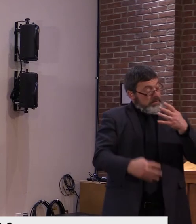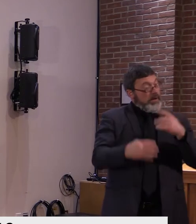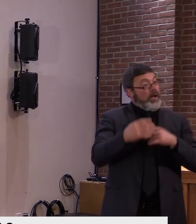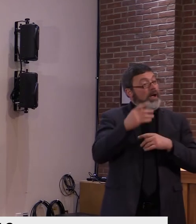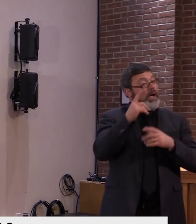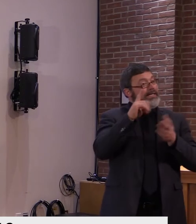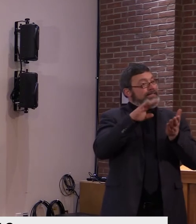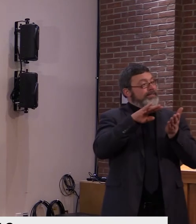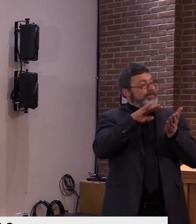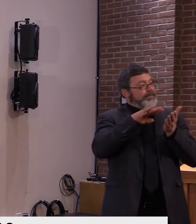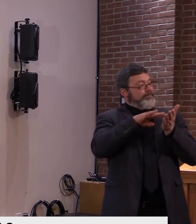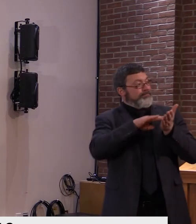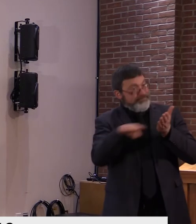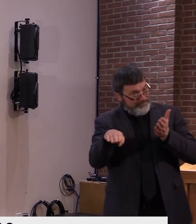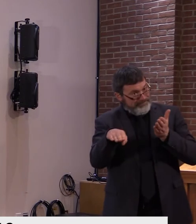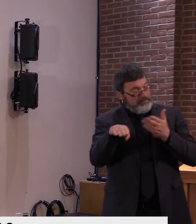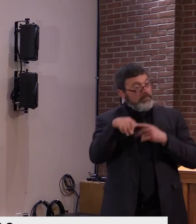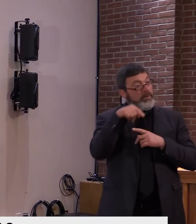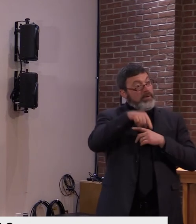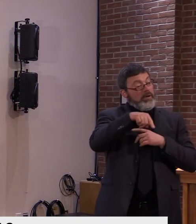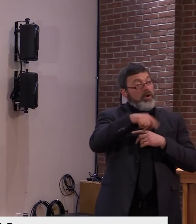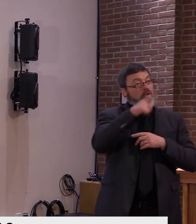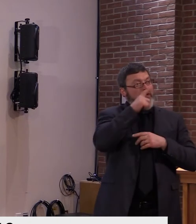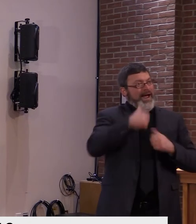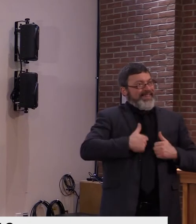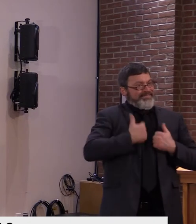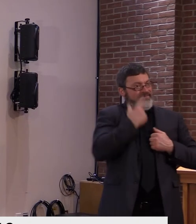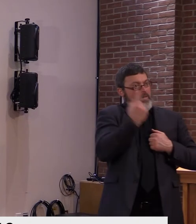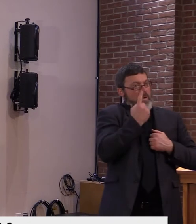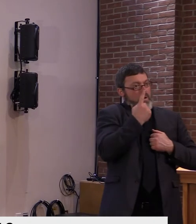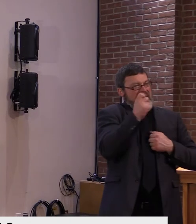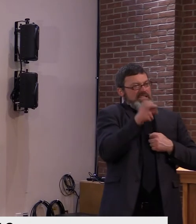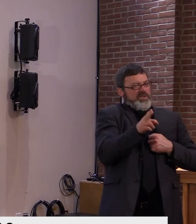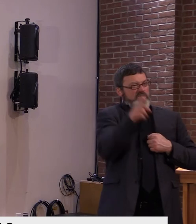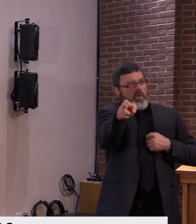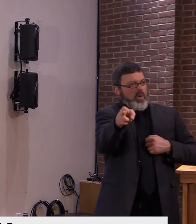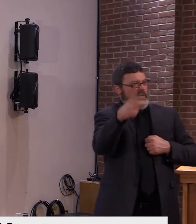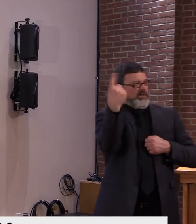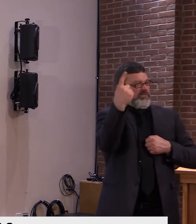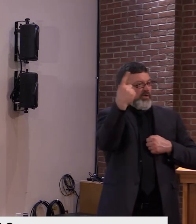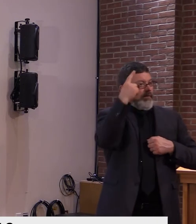that targets some of that social isolation for those individuals.